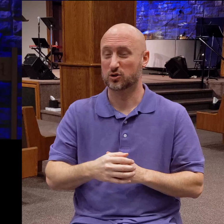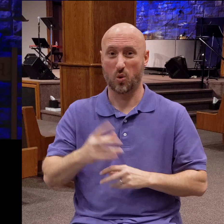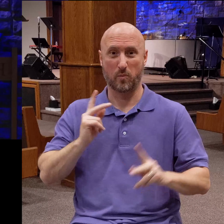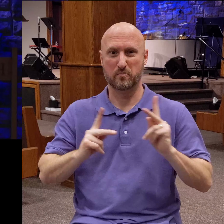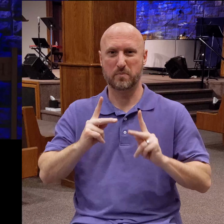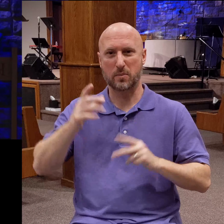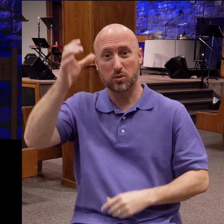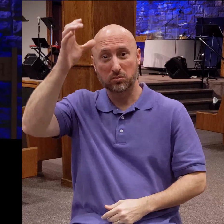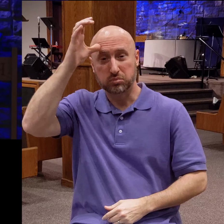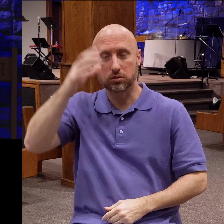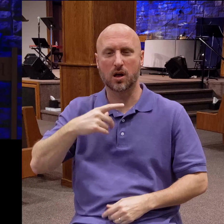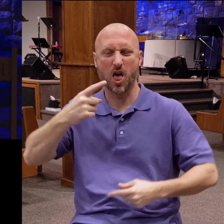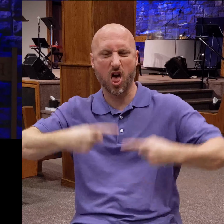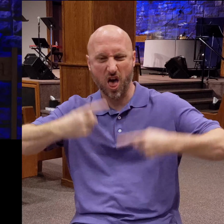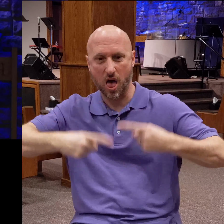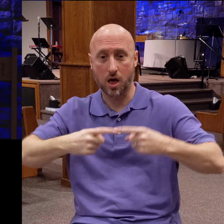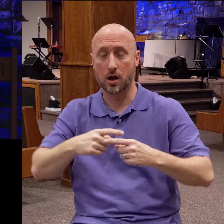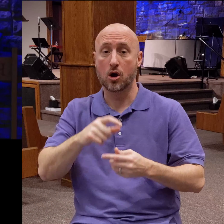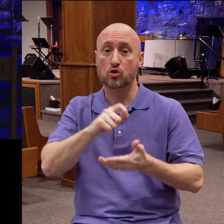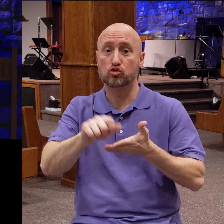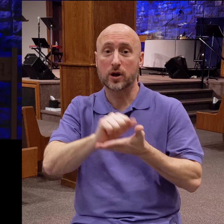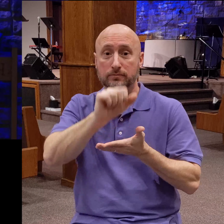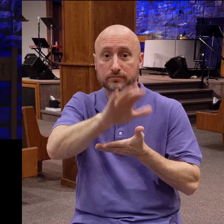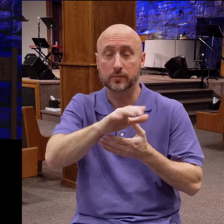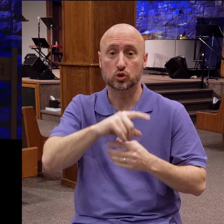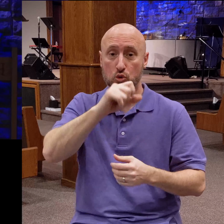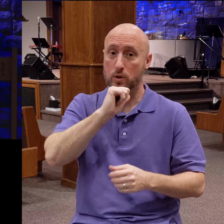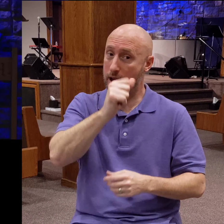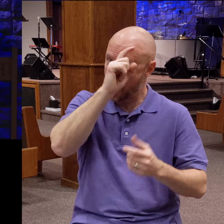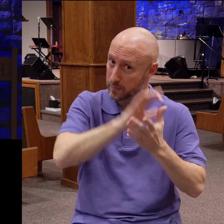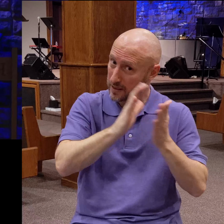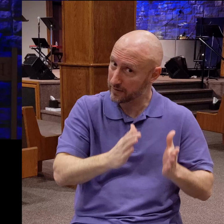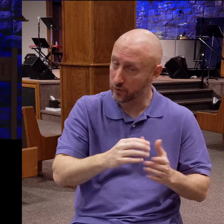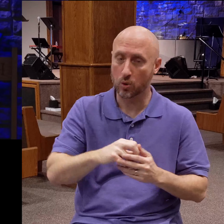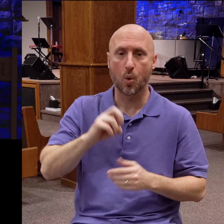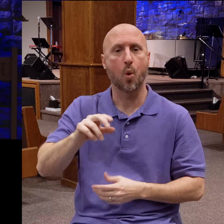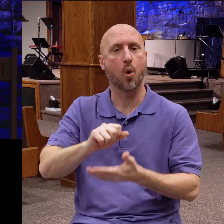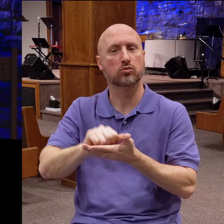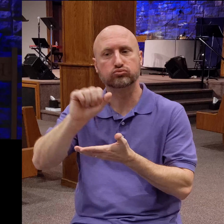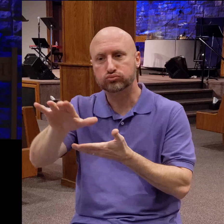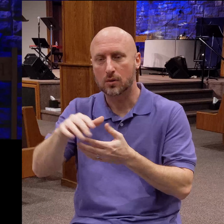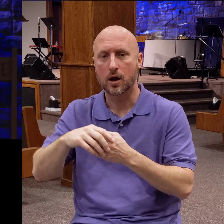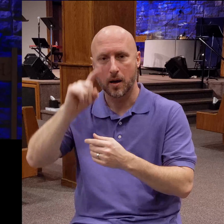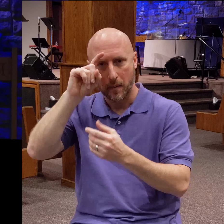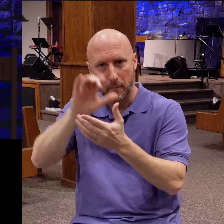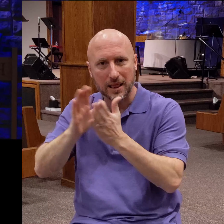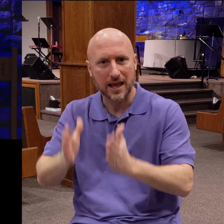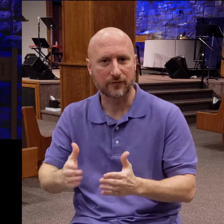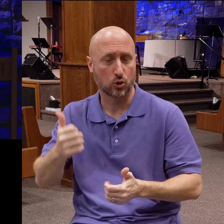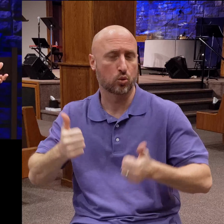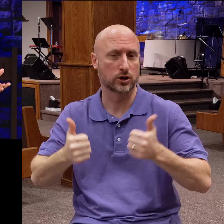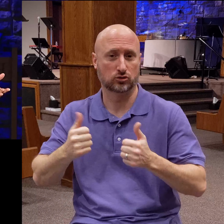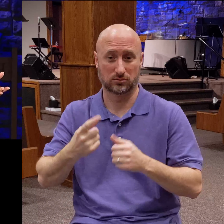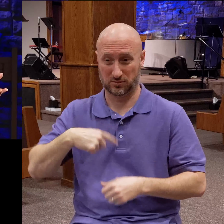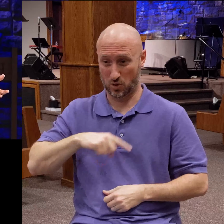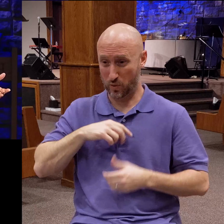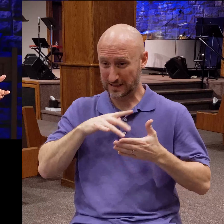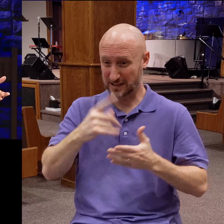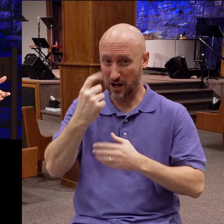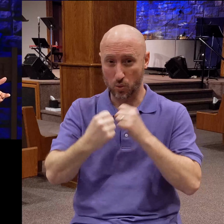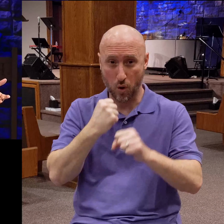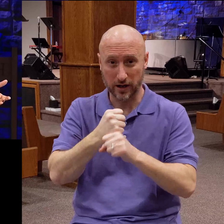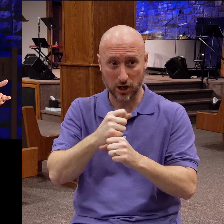and joust over whether this is written to unbelievers or is it written to believers. We've been studying it for a